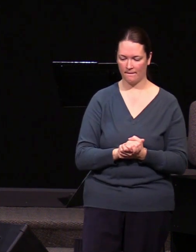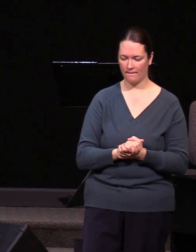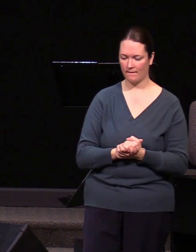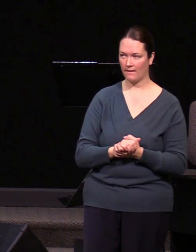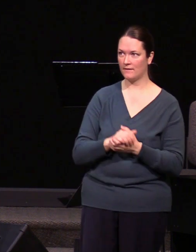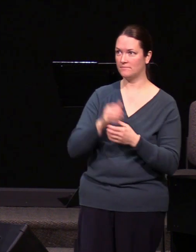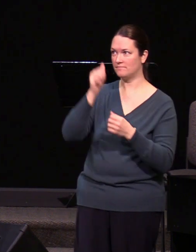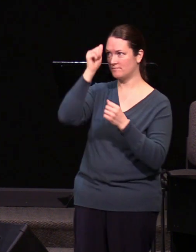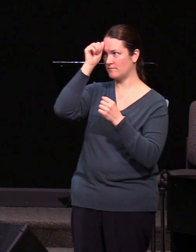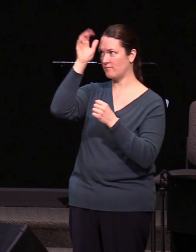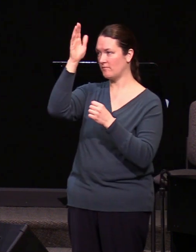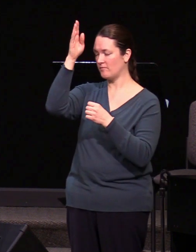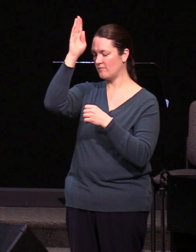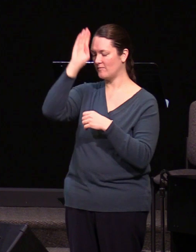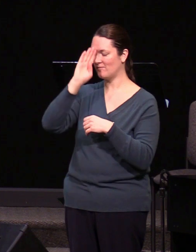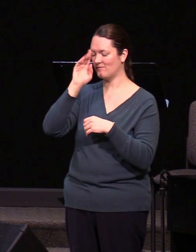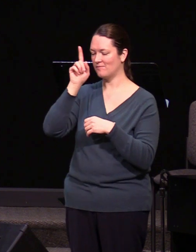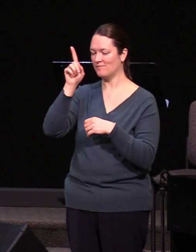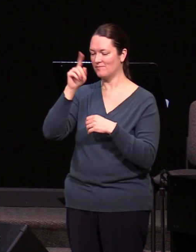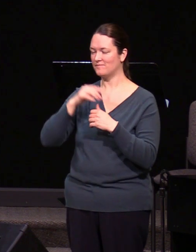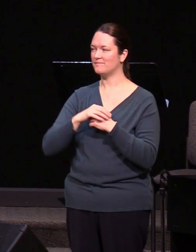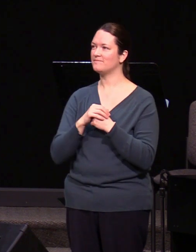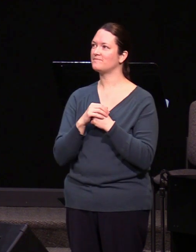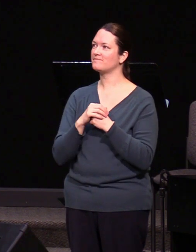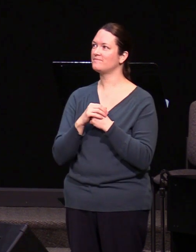Dear Father God,